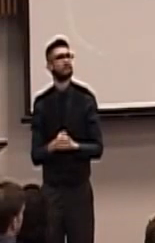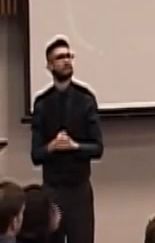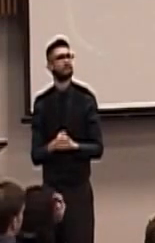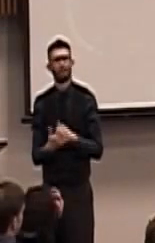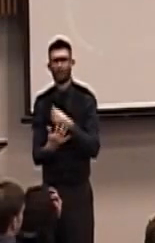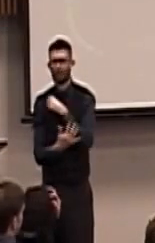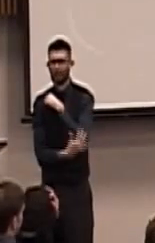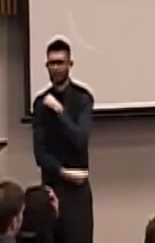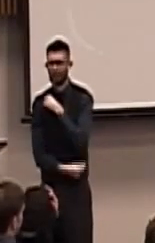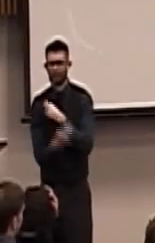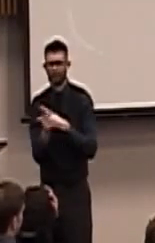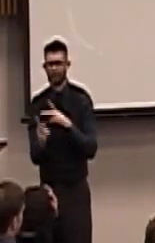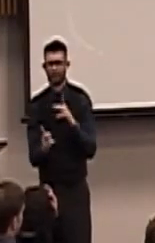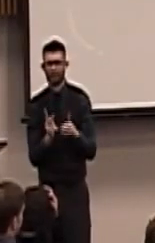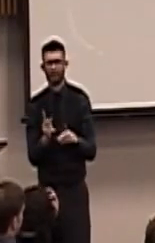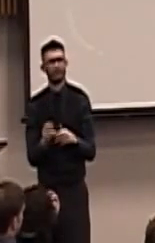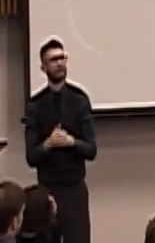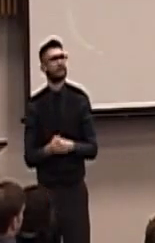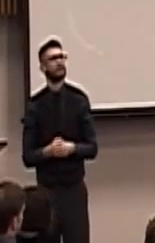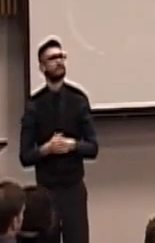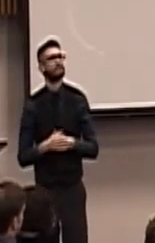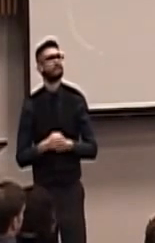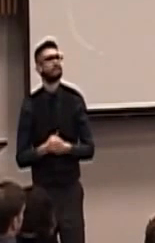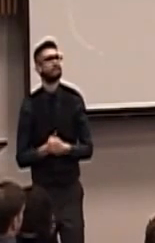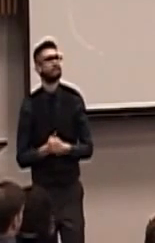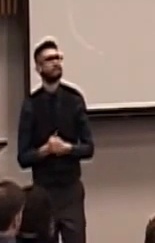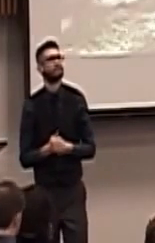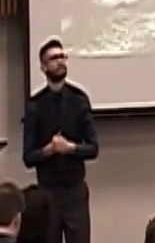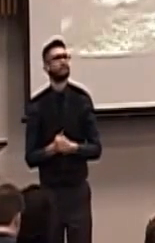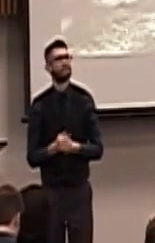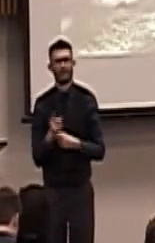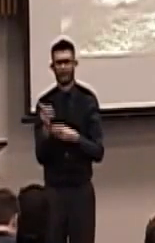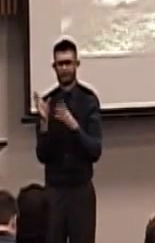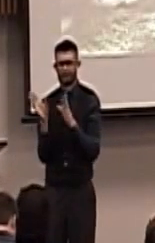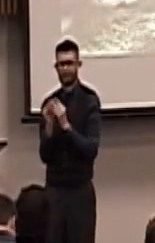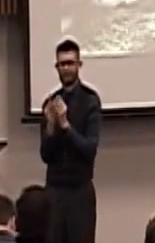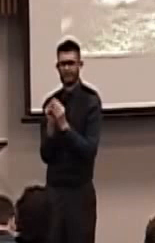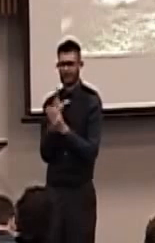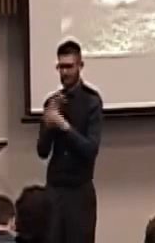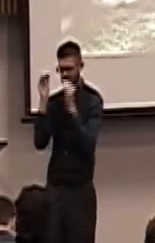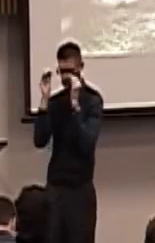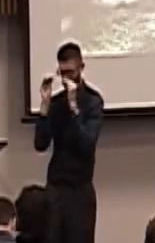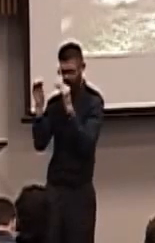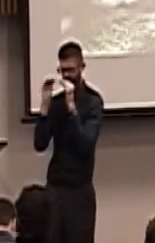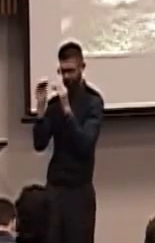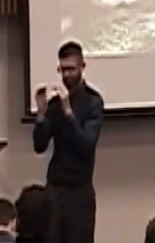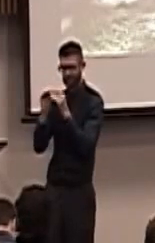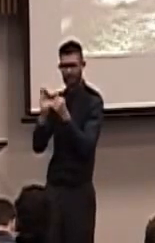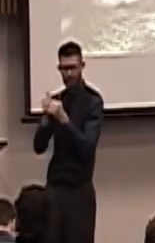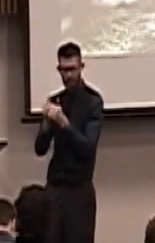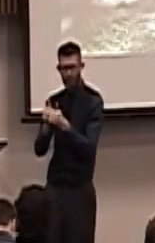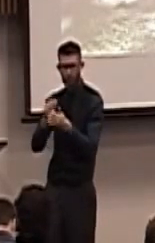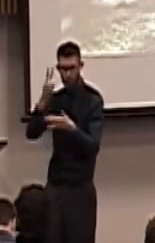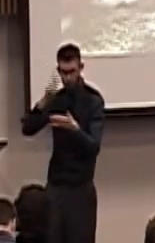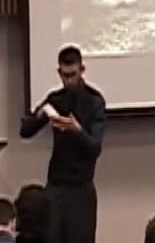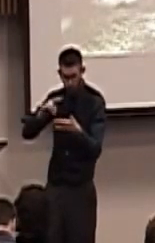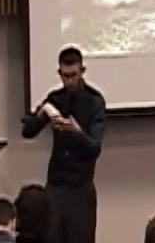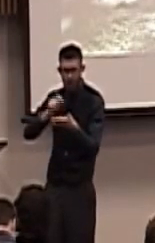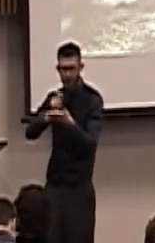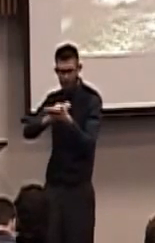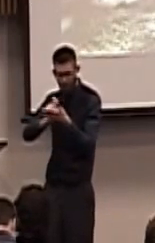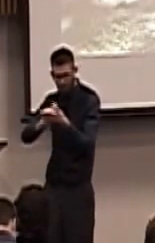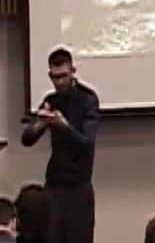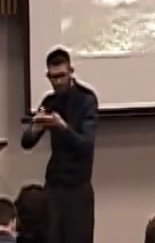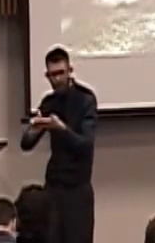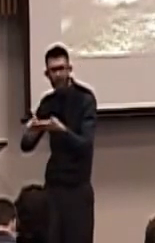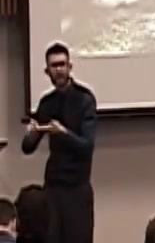poor people there, and they meet and teach them how to read and write, and basically